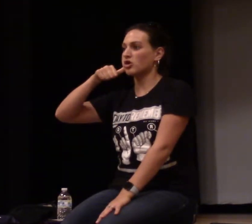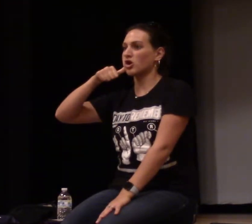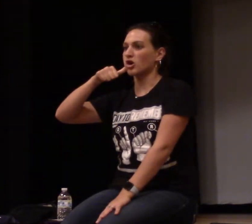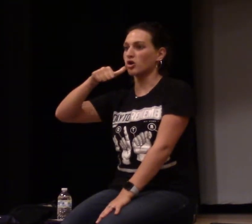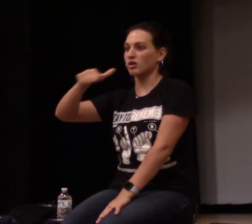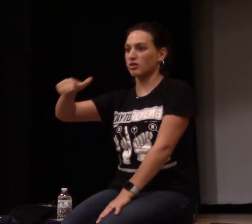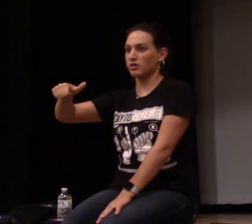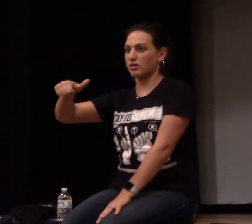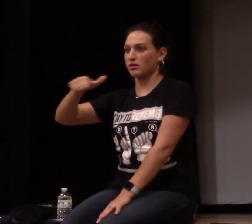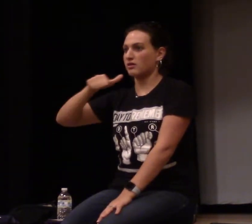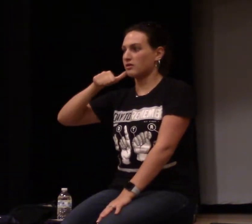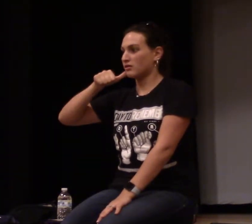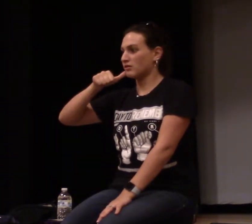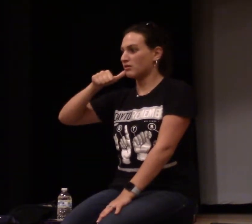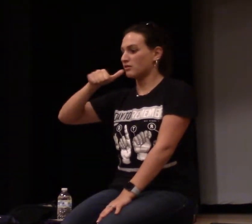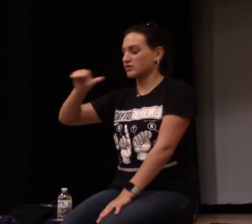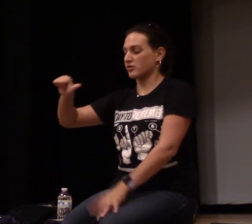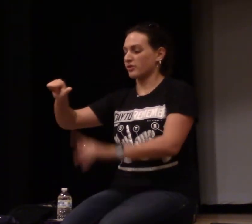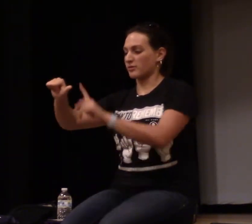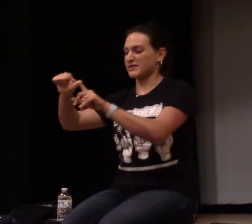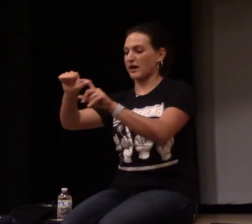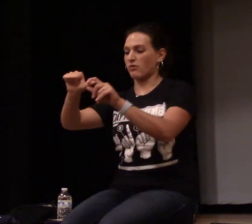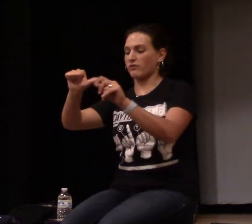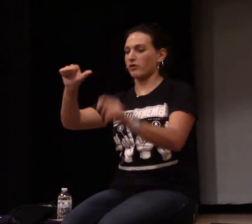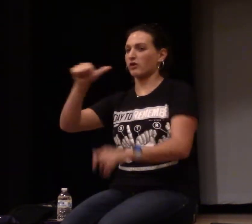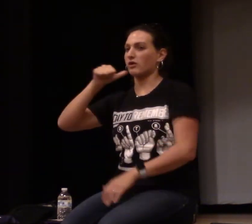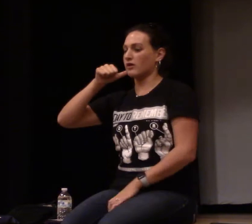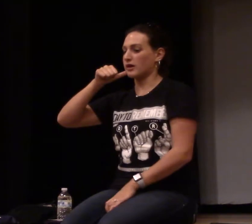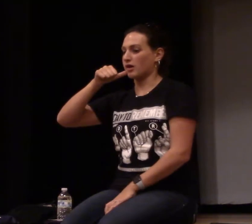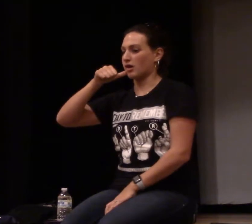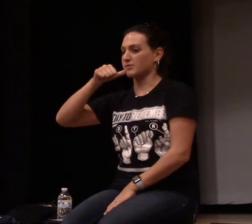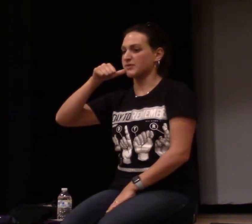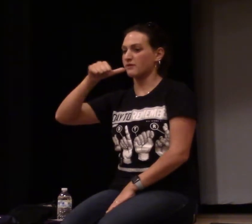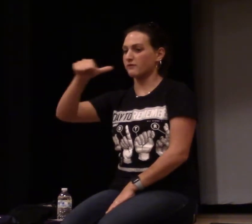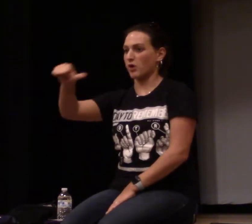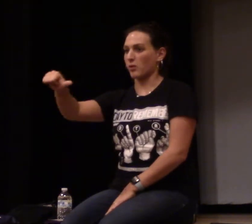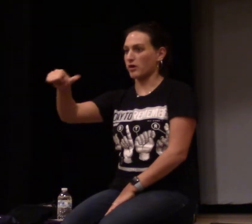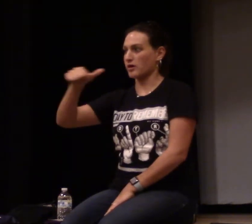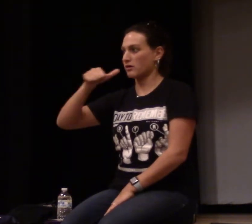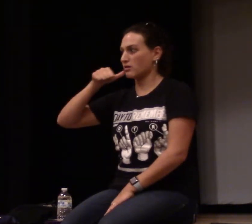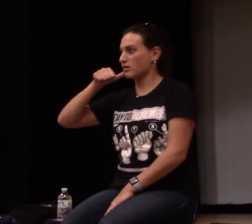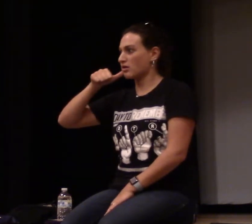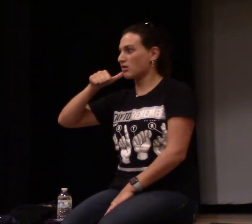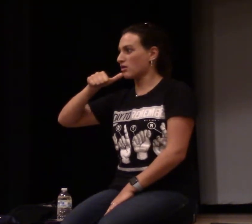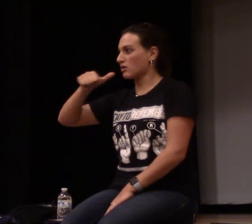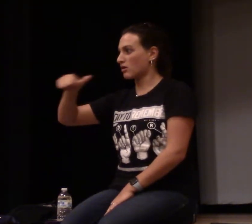girl. So your thumb is out for girl, and it comes forward. Girl,